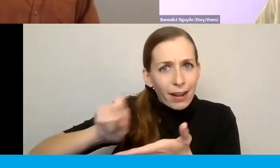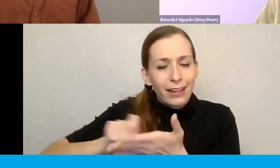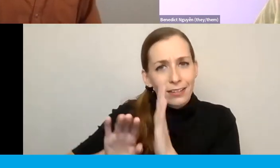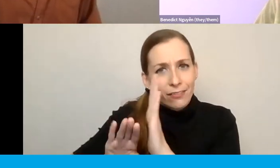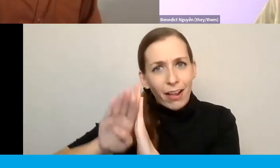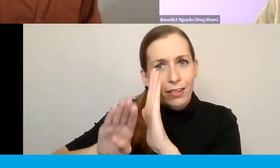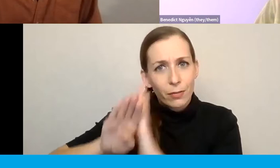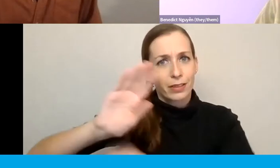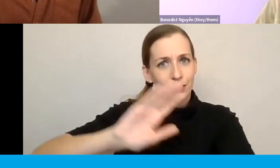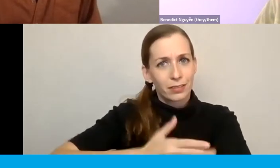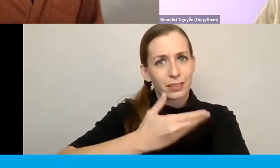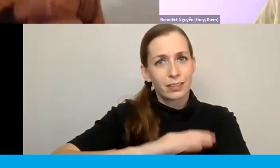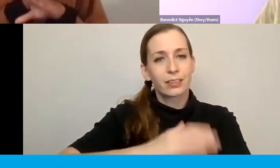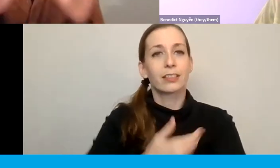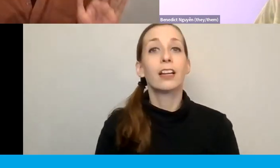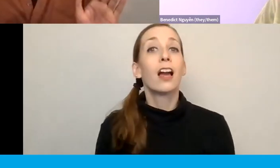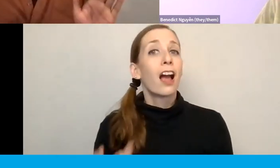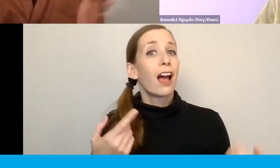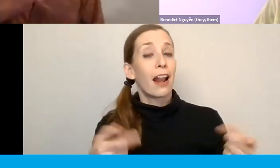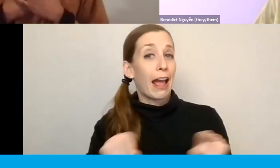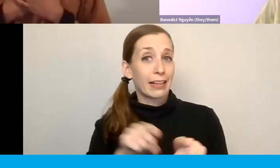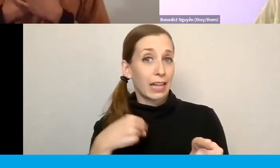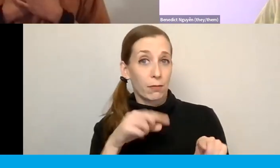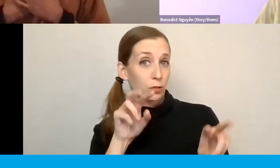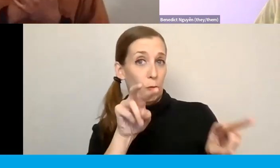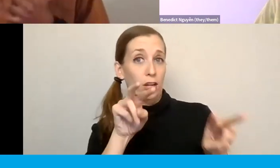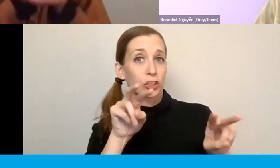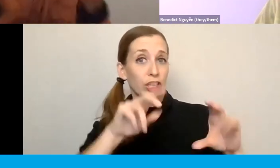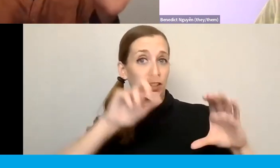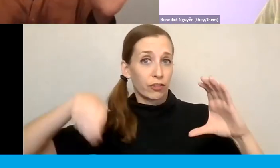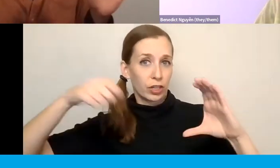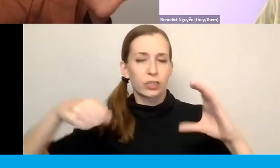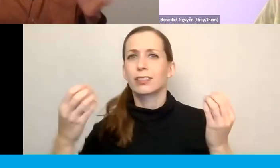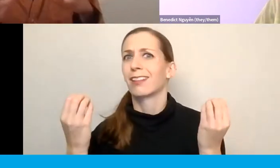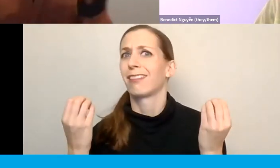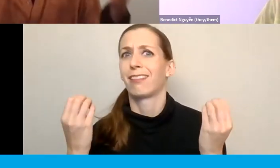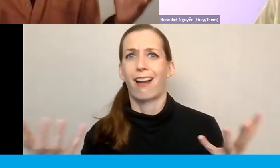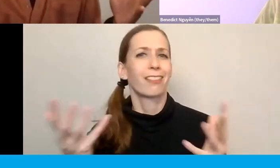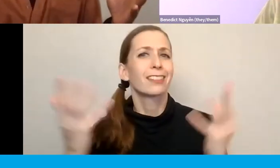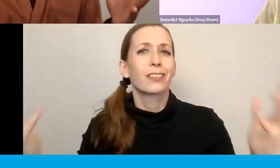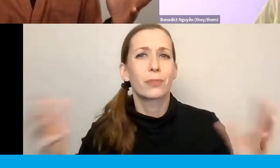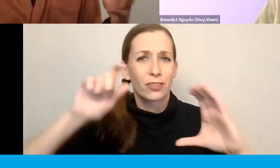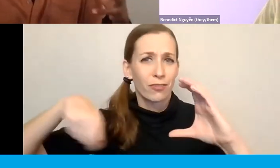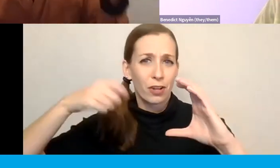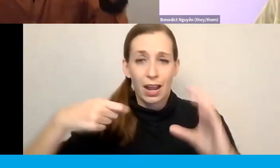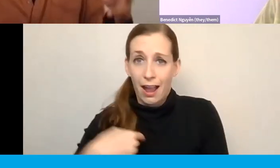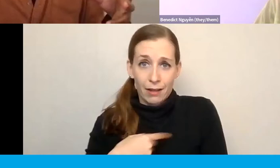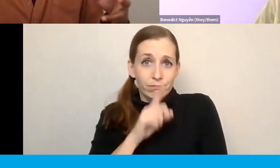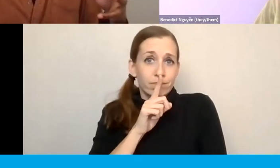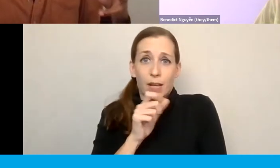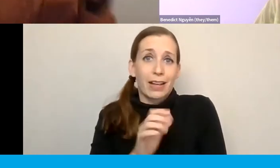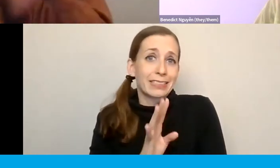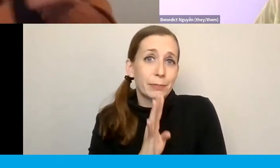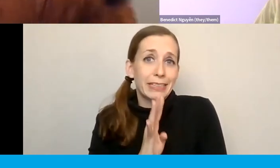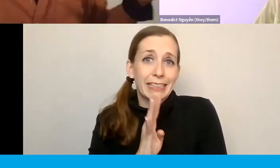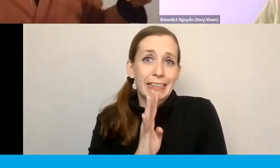guess as I was reviewing footage, because there's plenty of footage where I'm not speaking, there's plenty of footage that it could totally look like we're